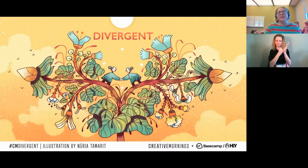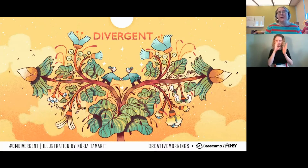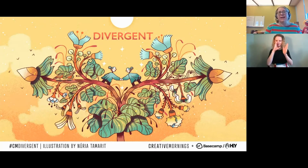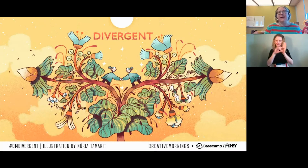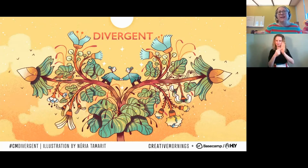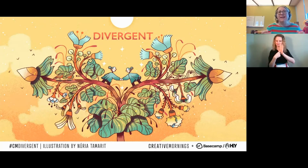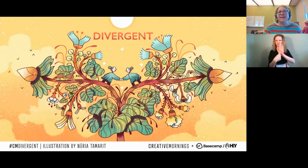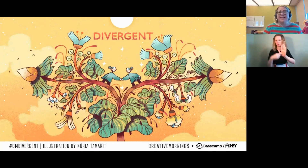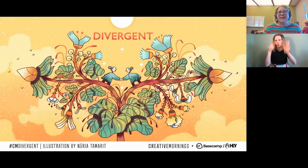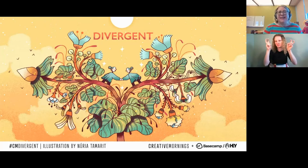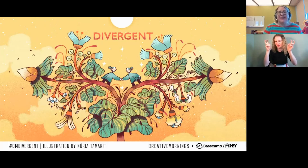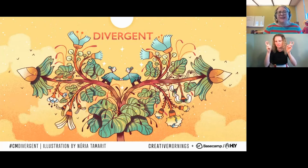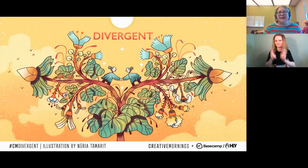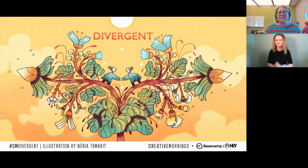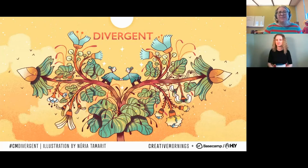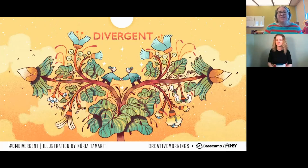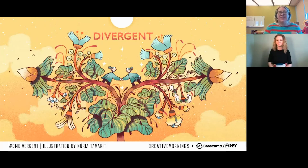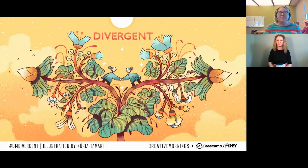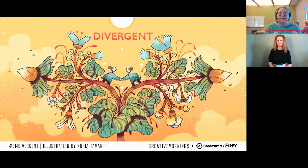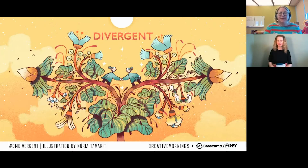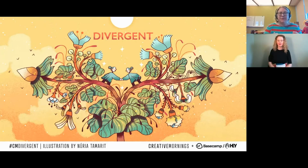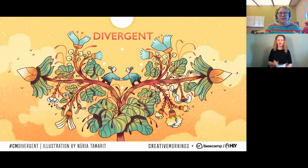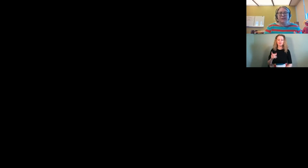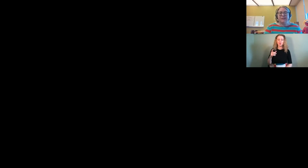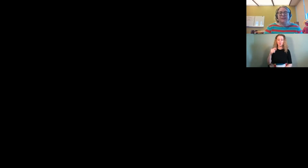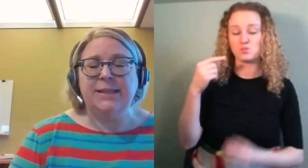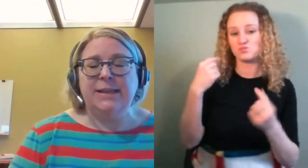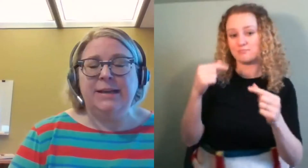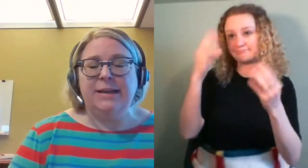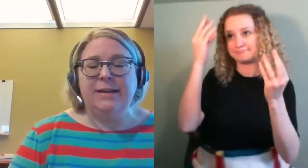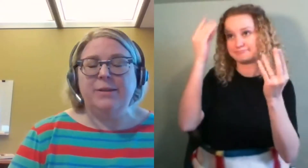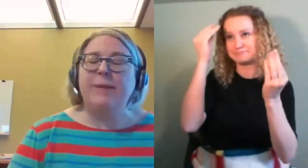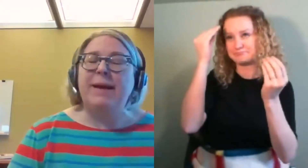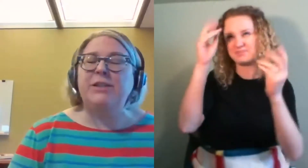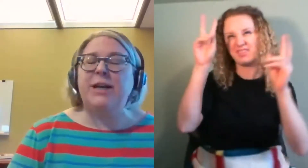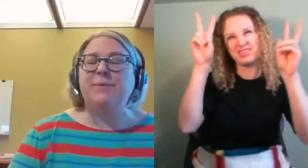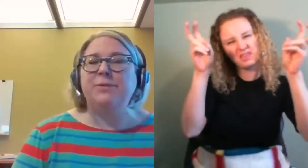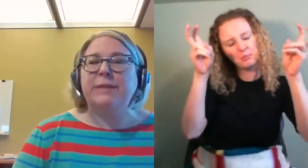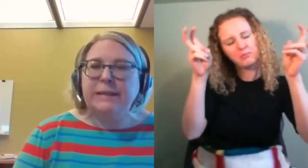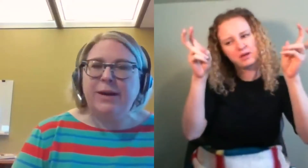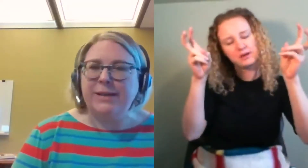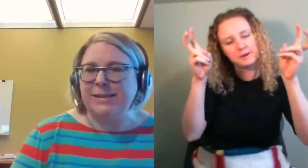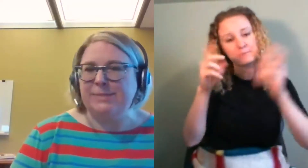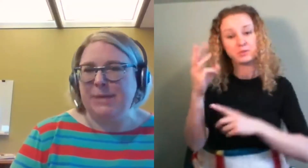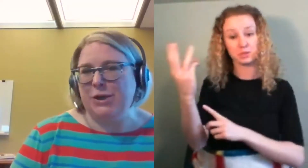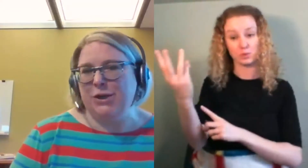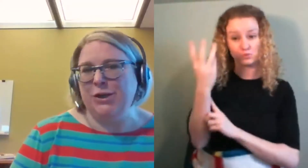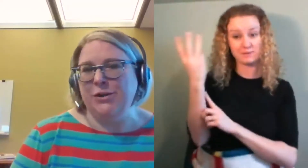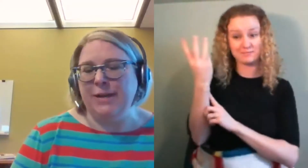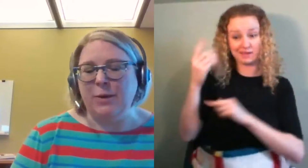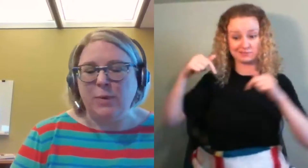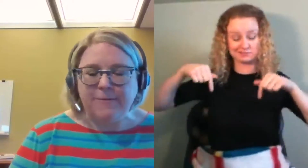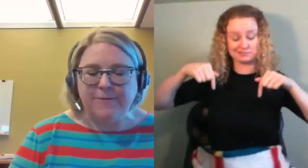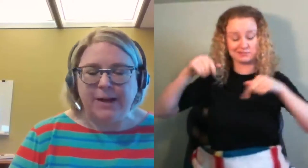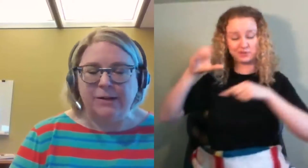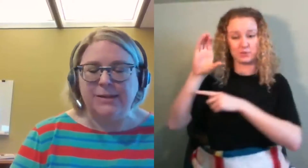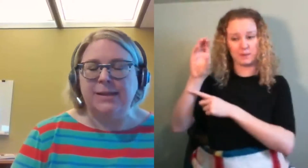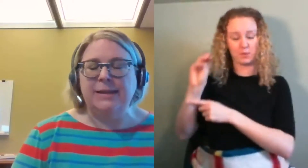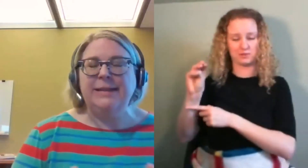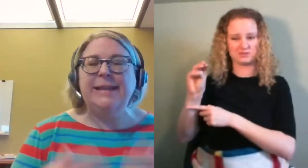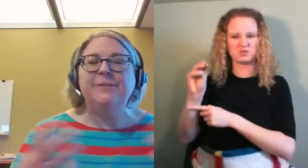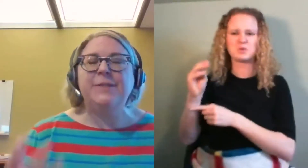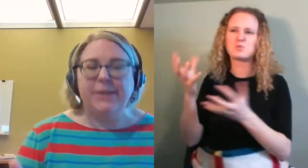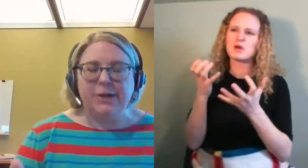when considering the theme of divergent, the Winnipeg chapter really wanted a speaker that we